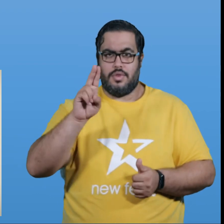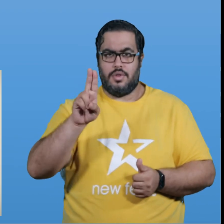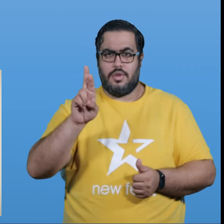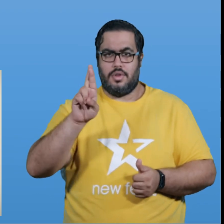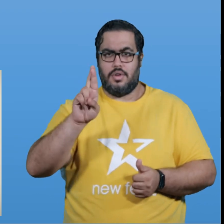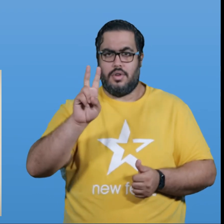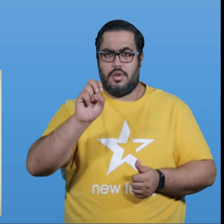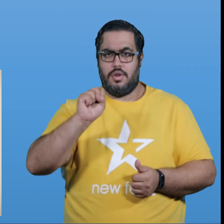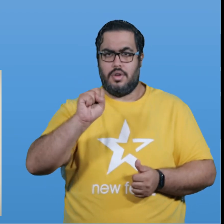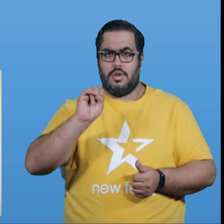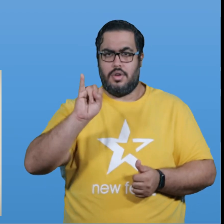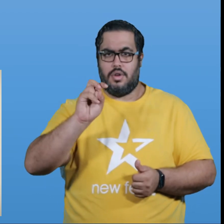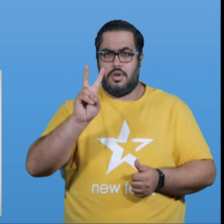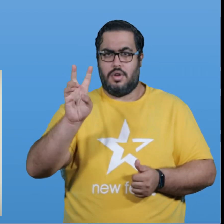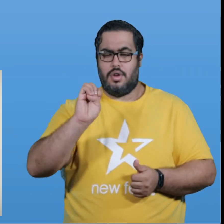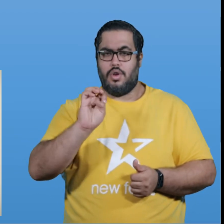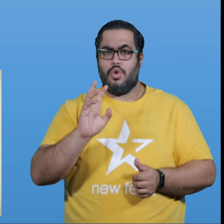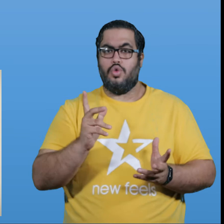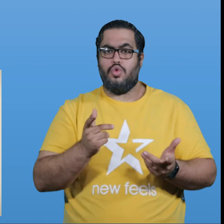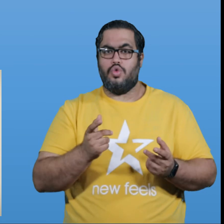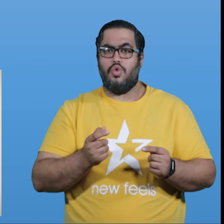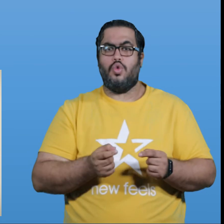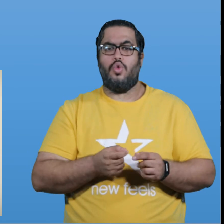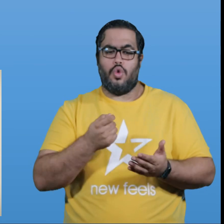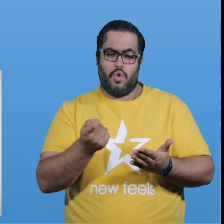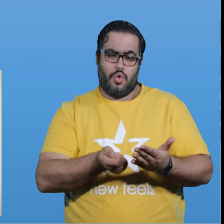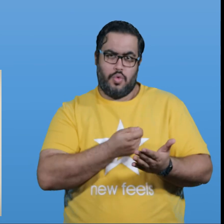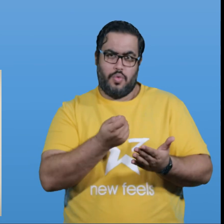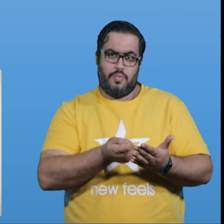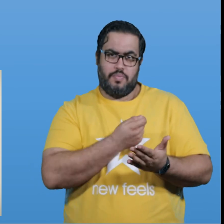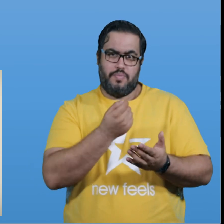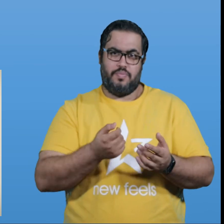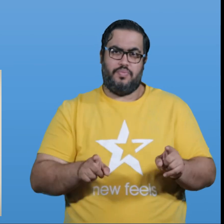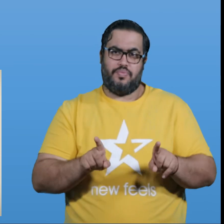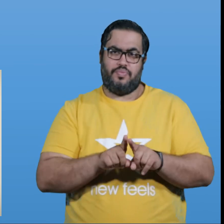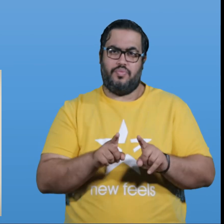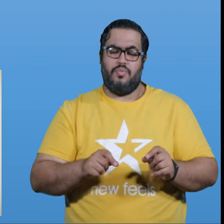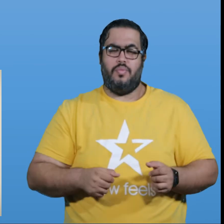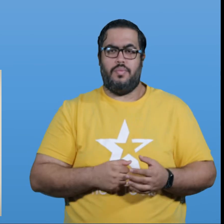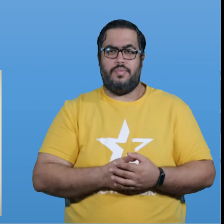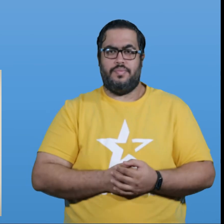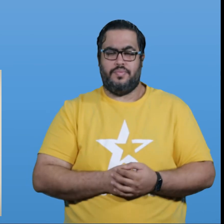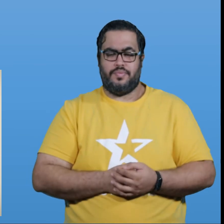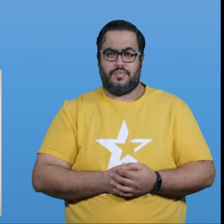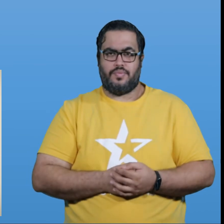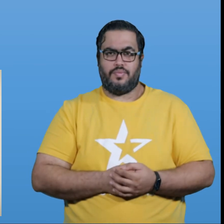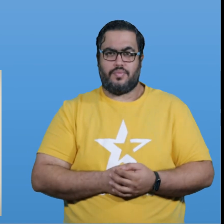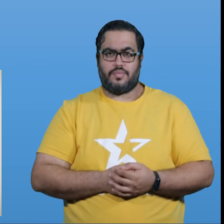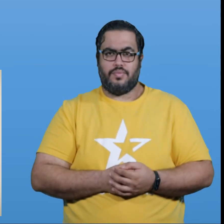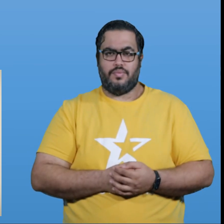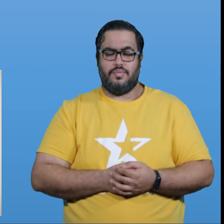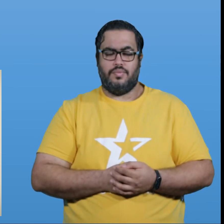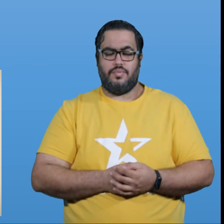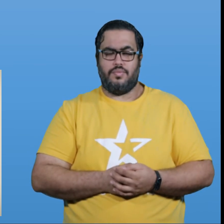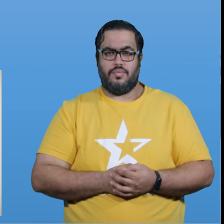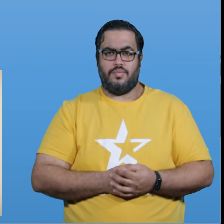Sentence number 4, you should play sports blank to be fit. Again, look for the